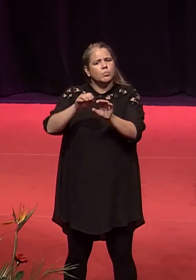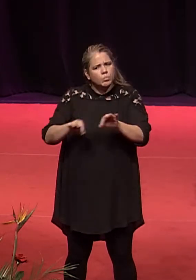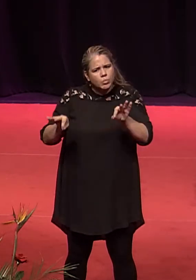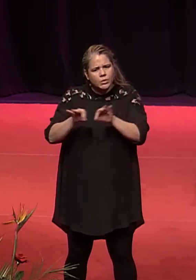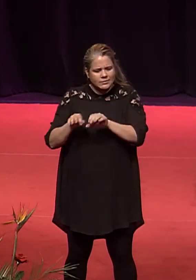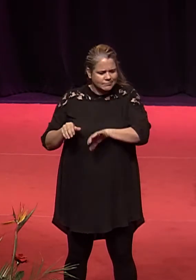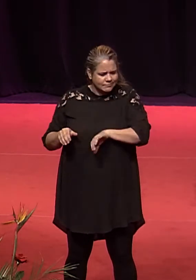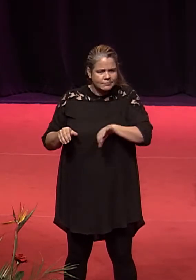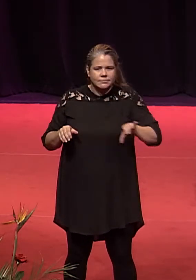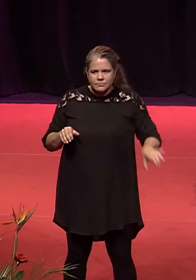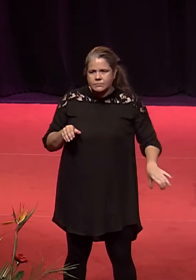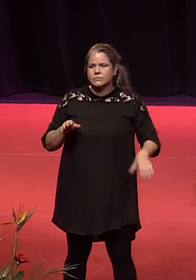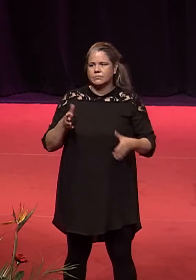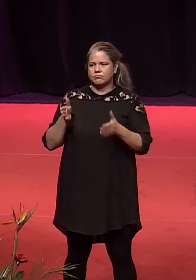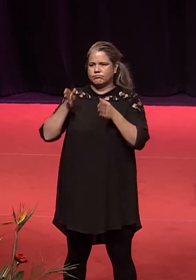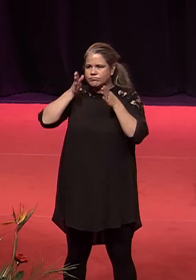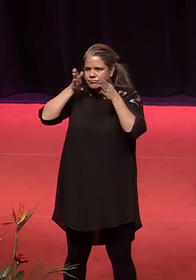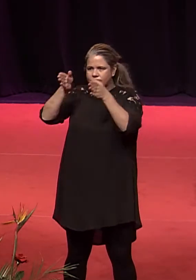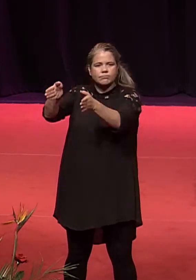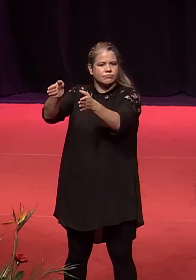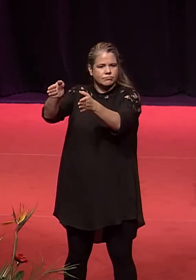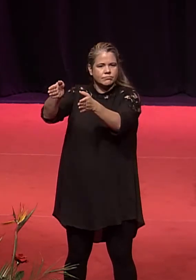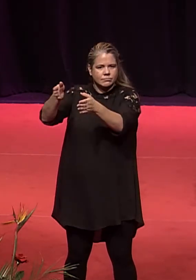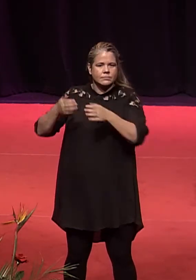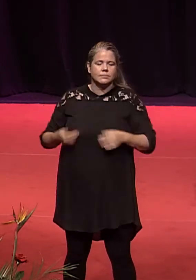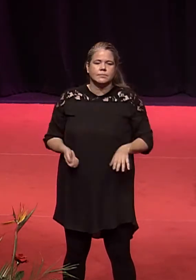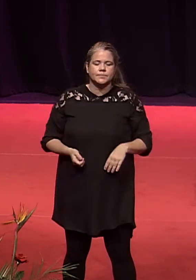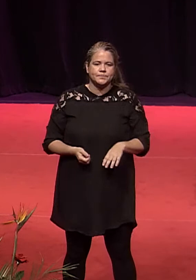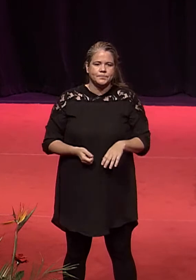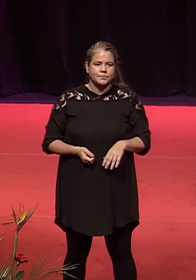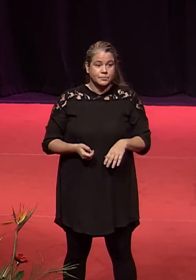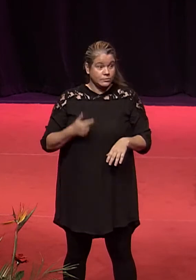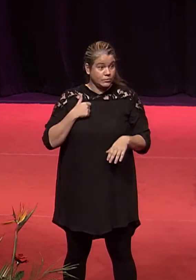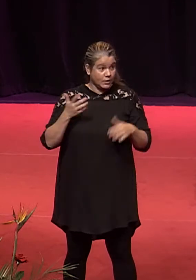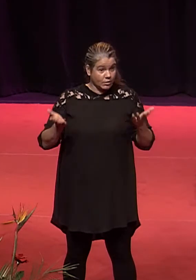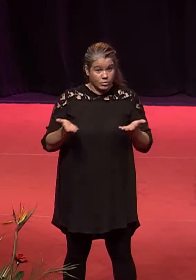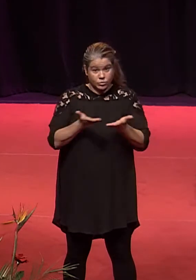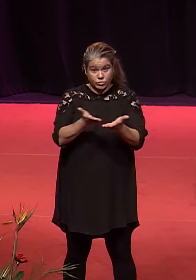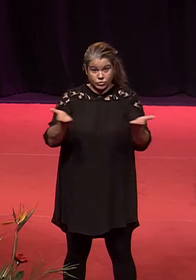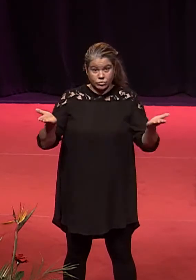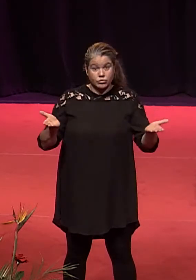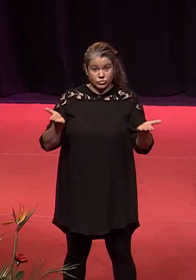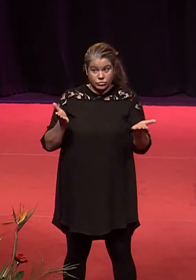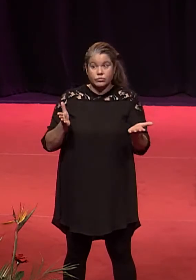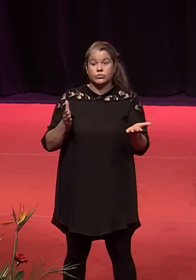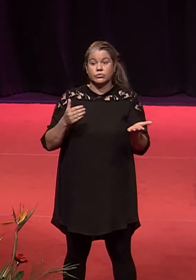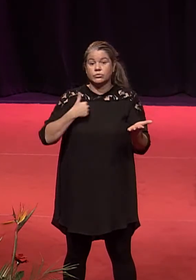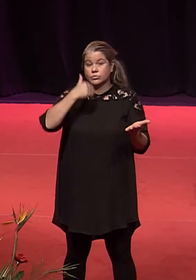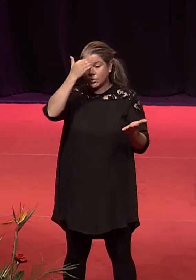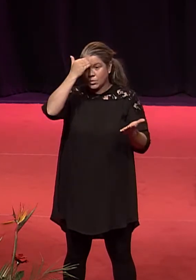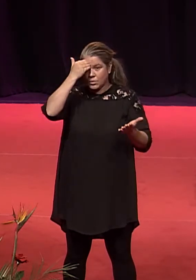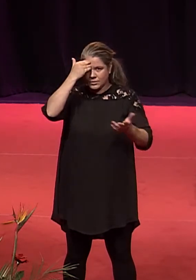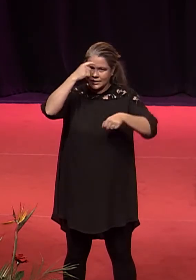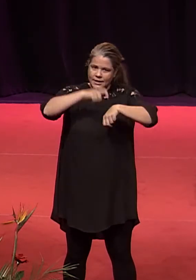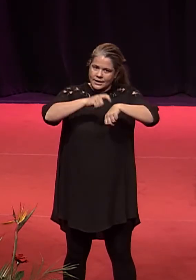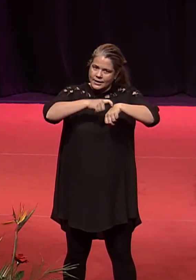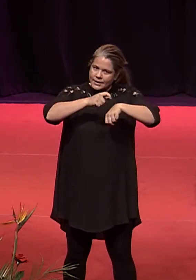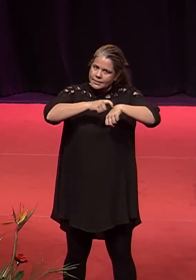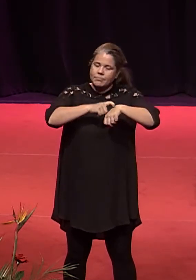wisely. I'd encourage you, all of us, to learn that lesson as early in life as